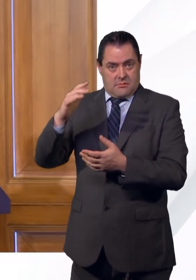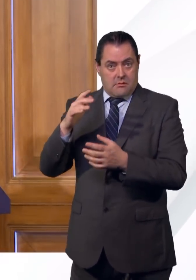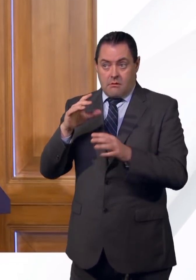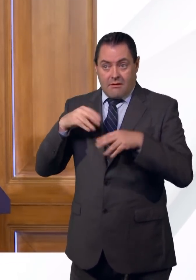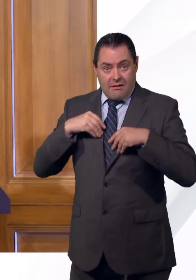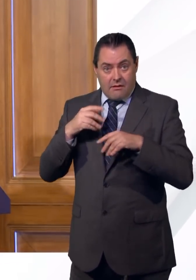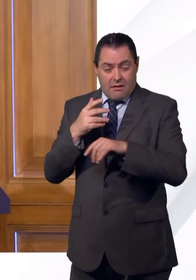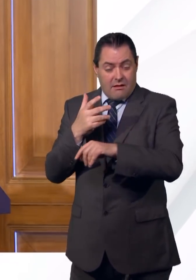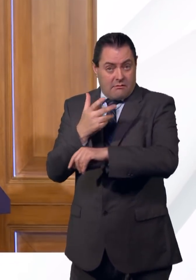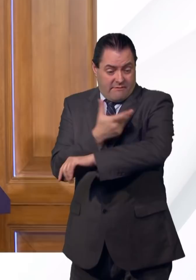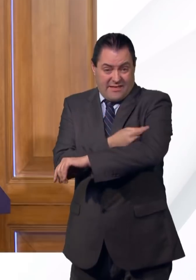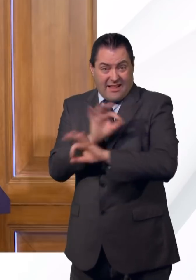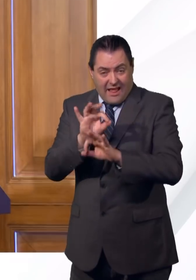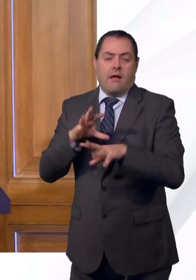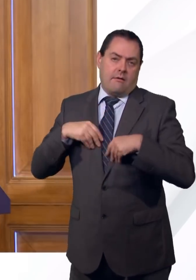please.